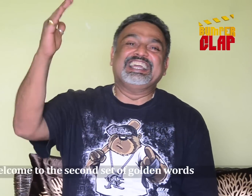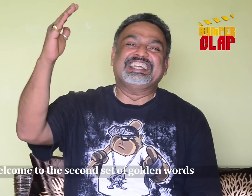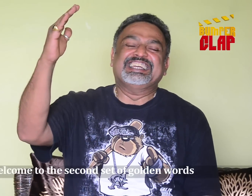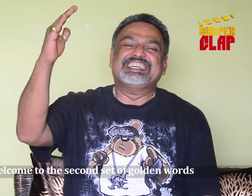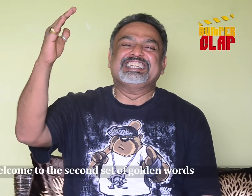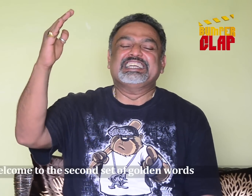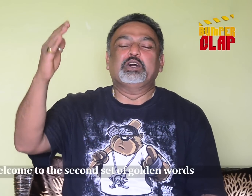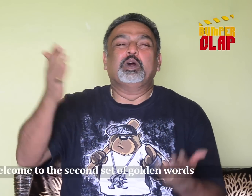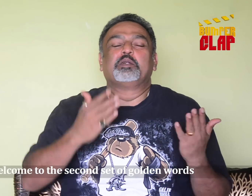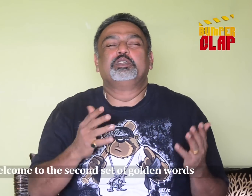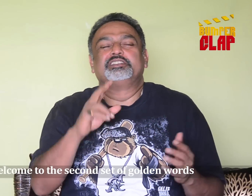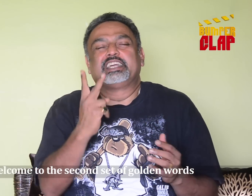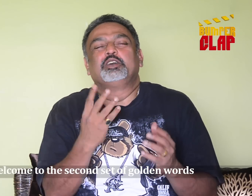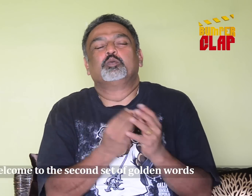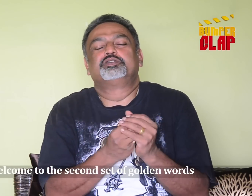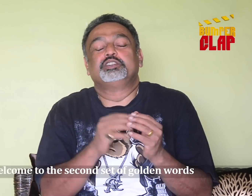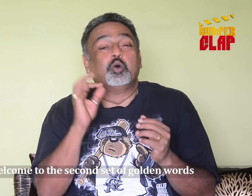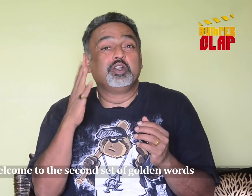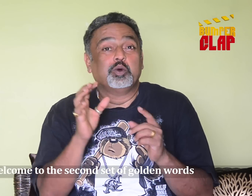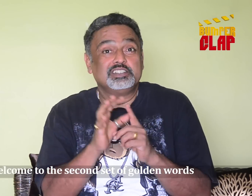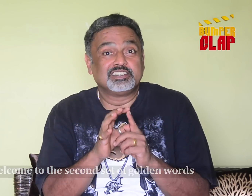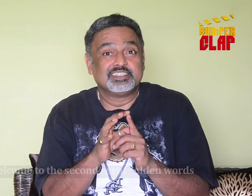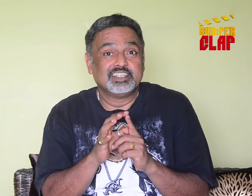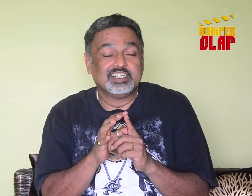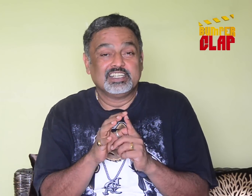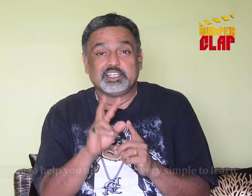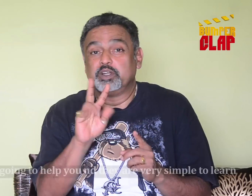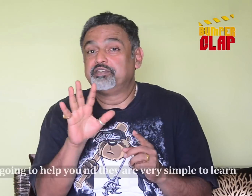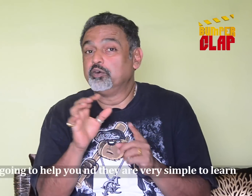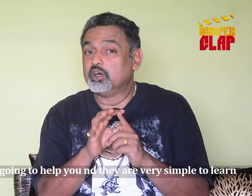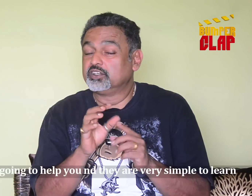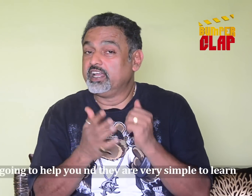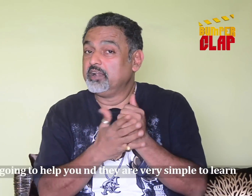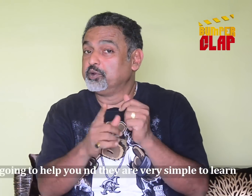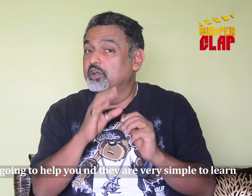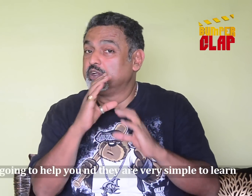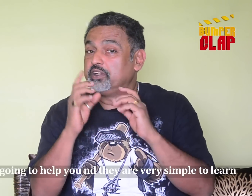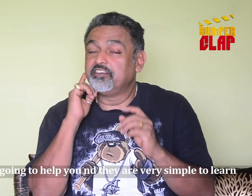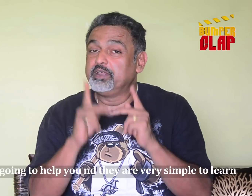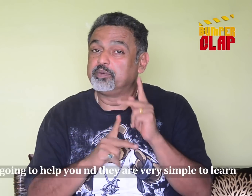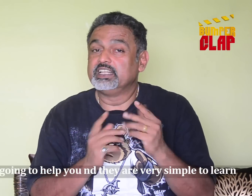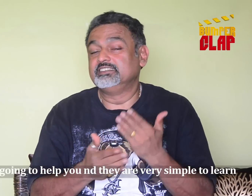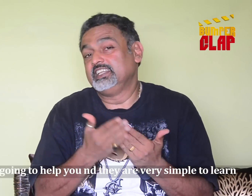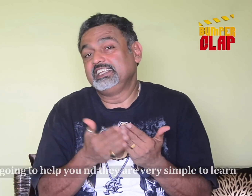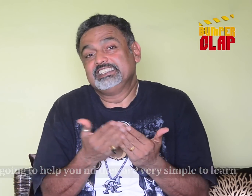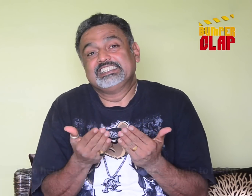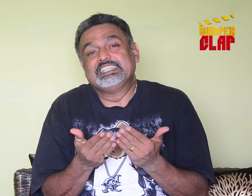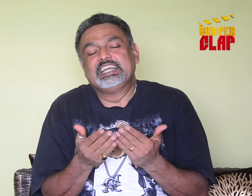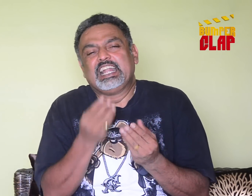Hi, welcome to the second group of golden words. 25 words are going to help you come to deaf people easily, and they're